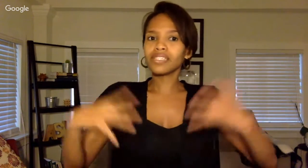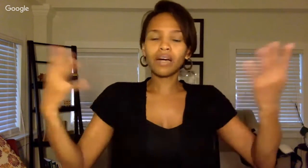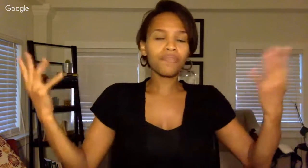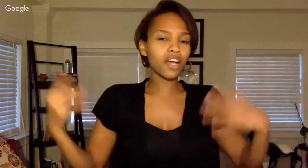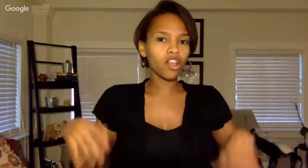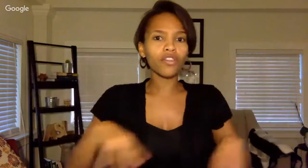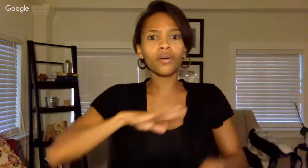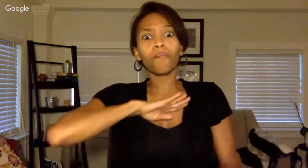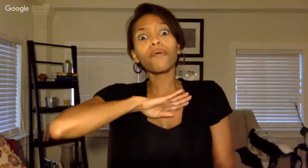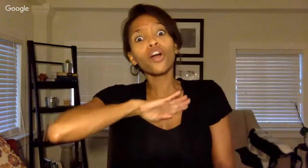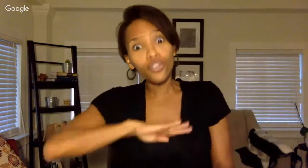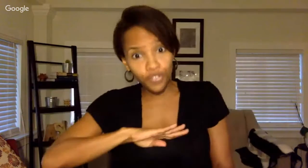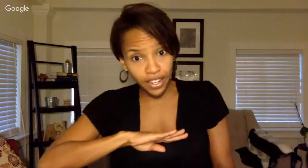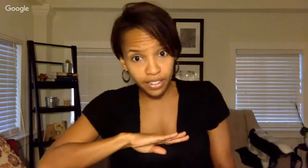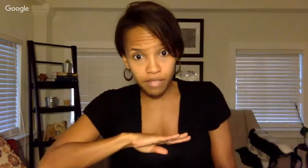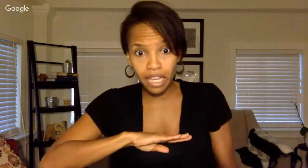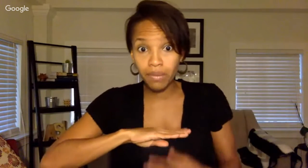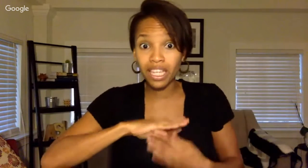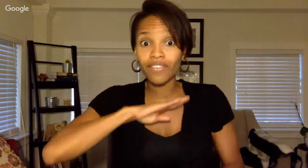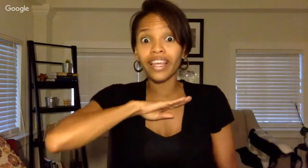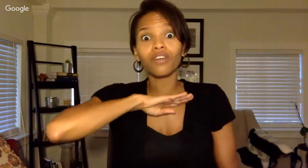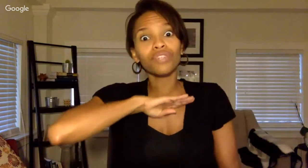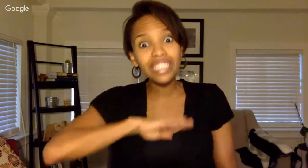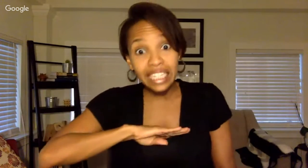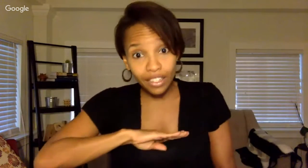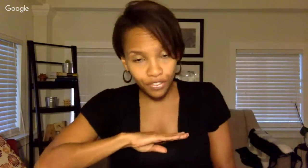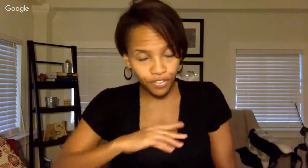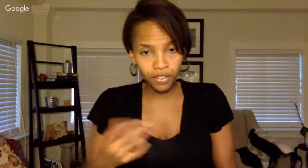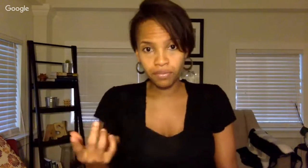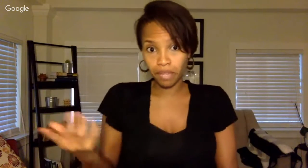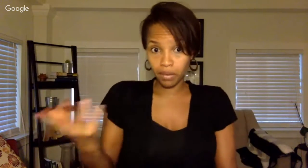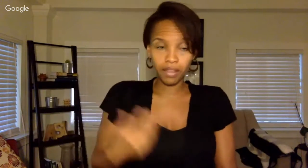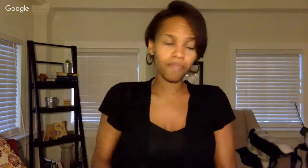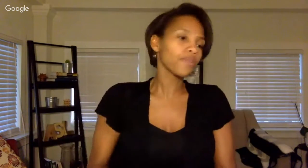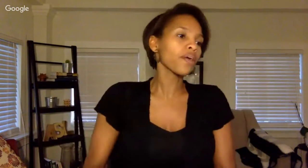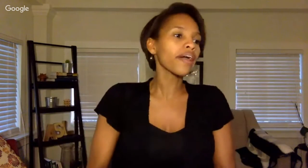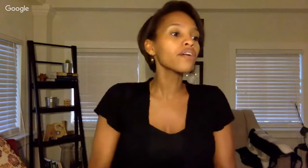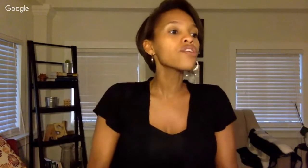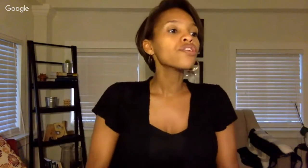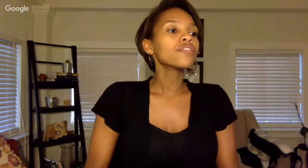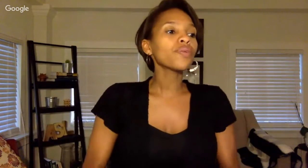something along the perfect, maybe even like relief, maybe, okay? So we have